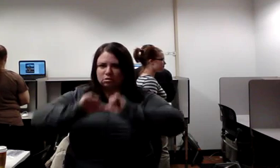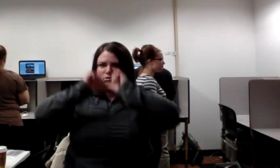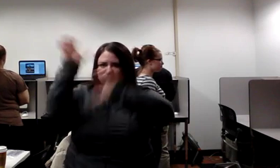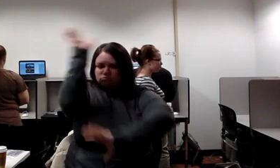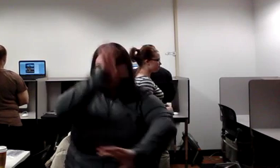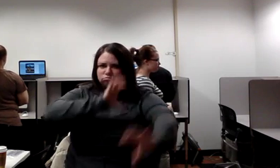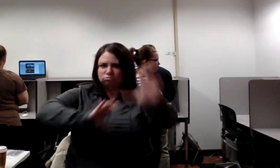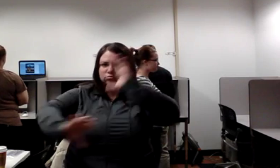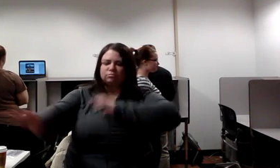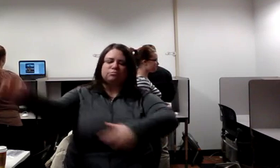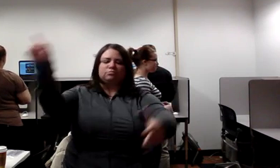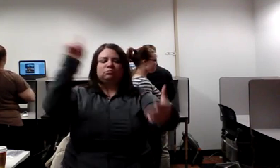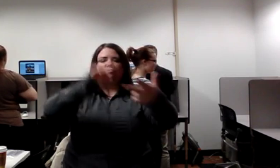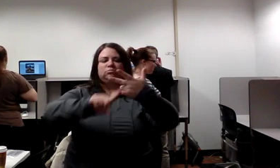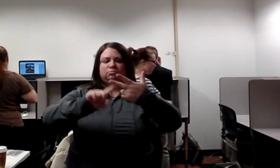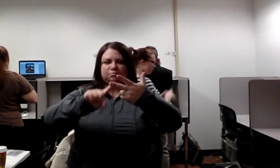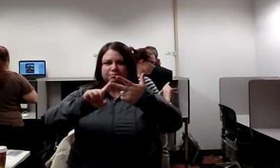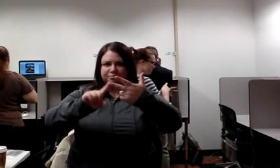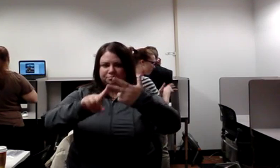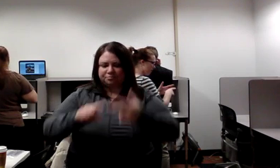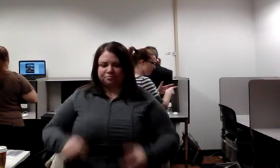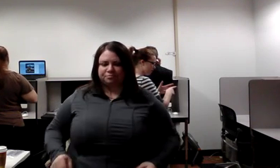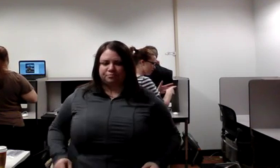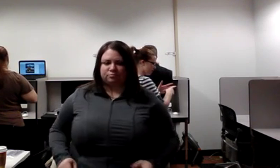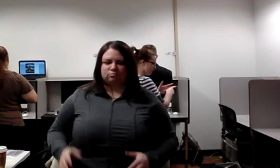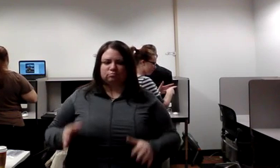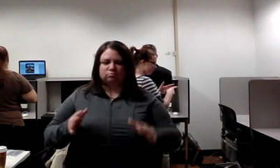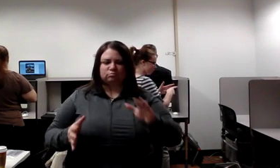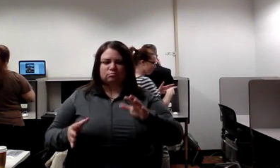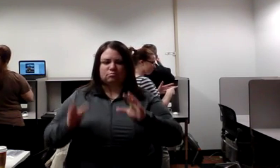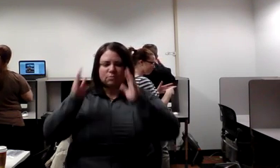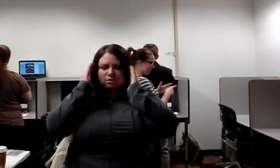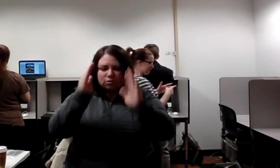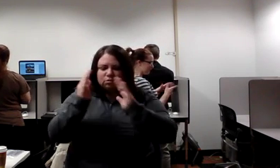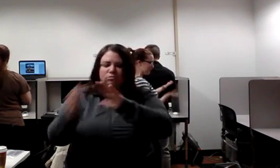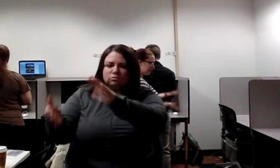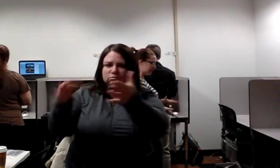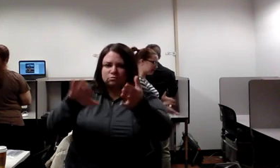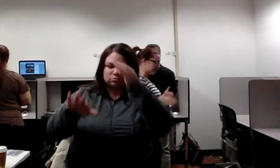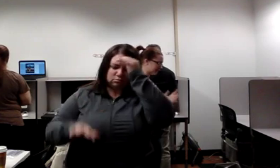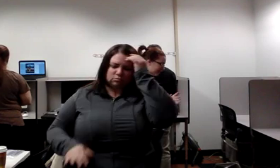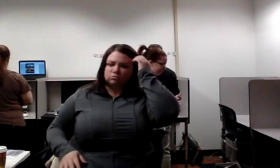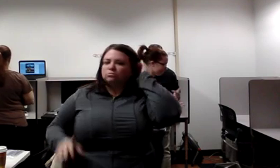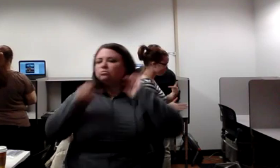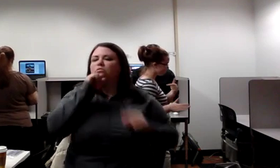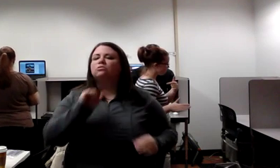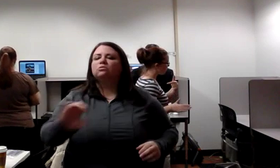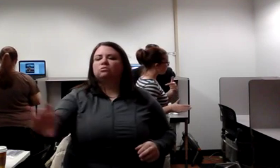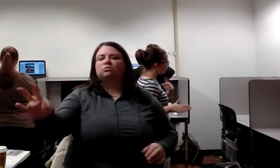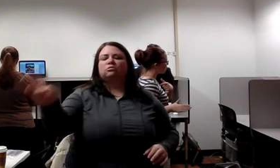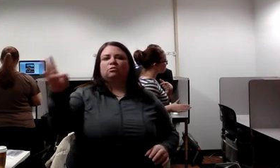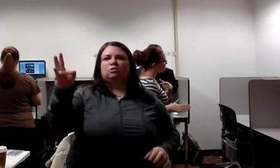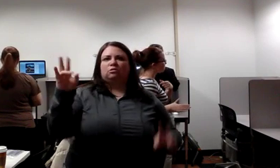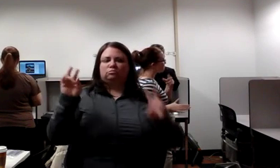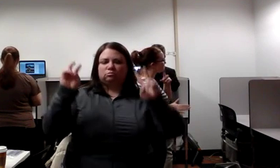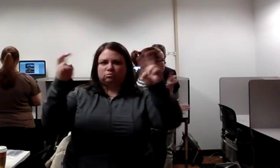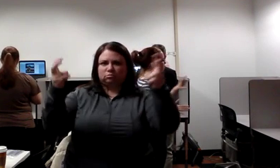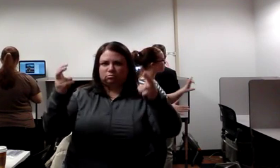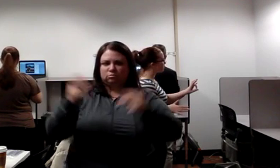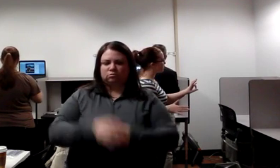My third story is about death. When I was 17, I read a quote that went something like,